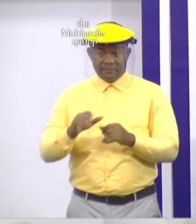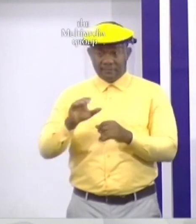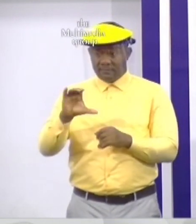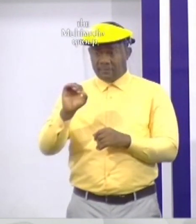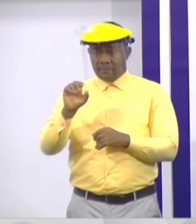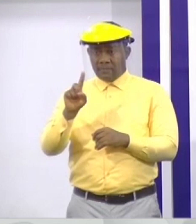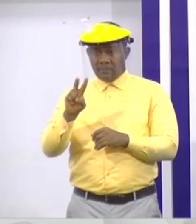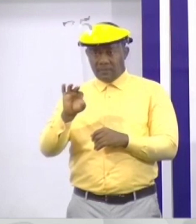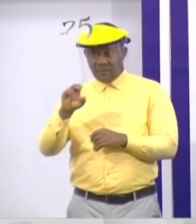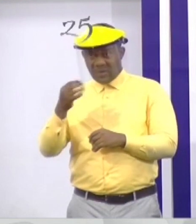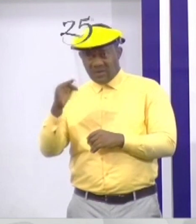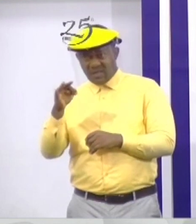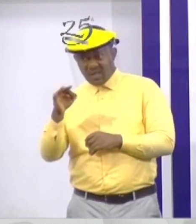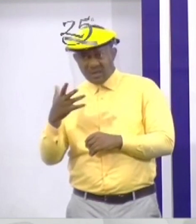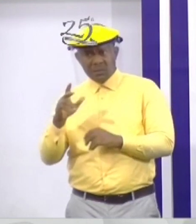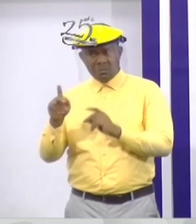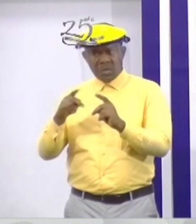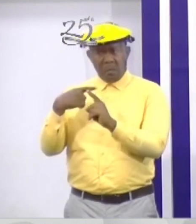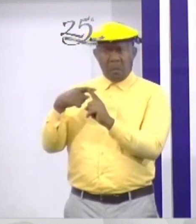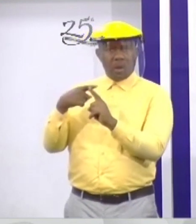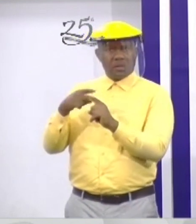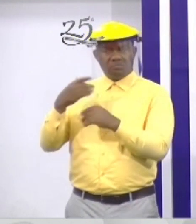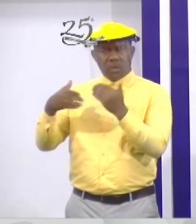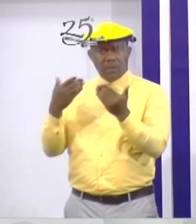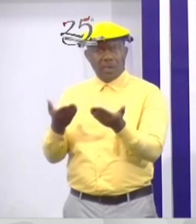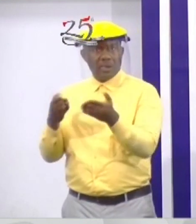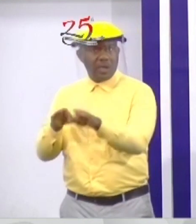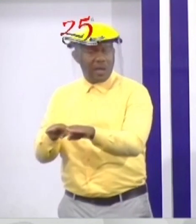COVID-19 associated deaths in the country.